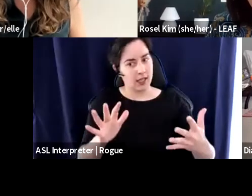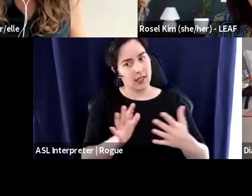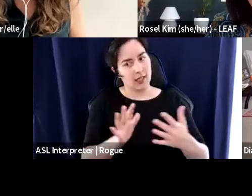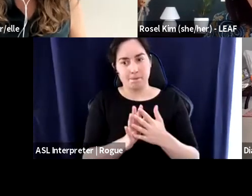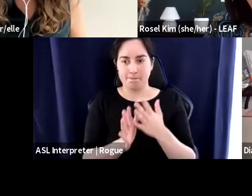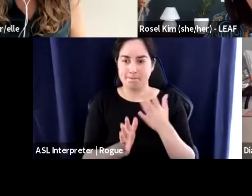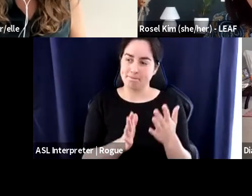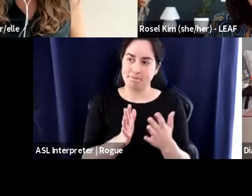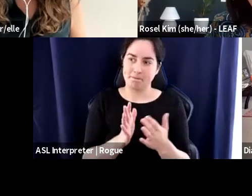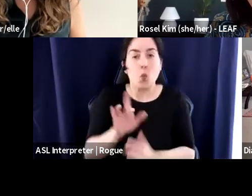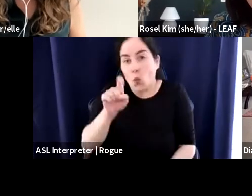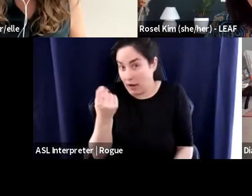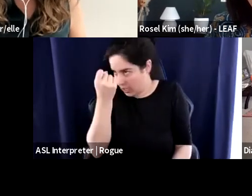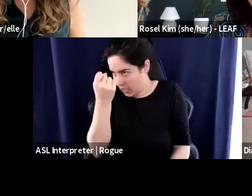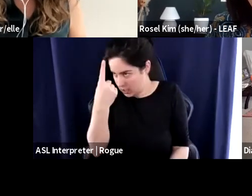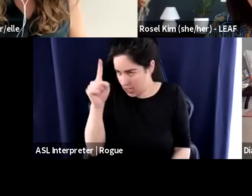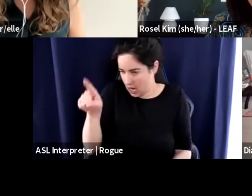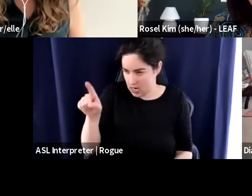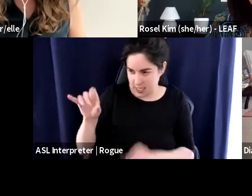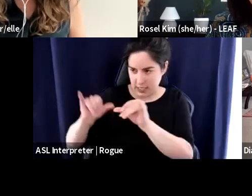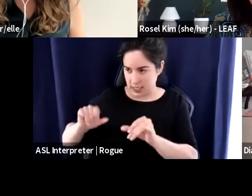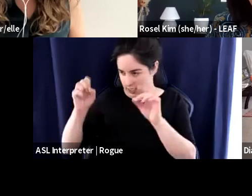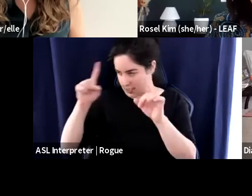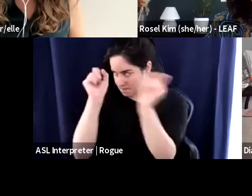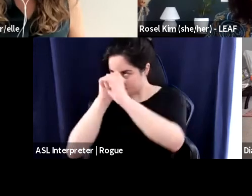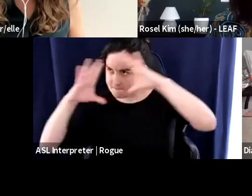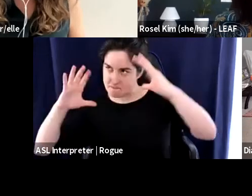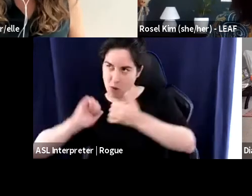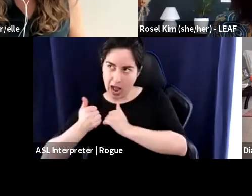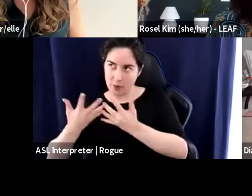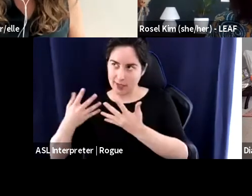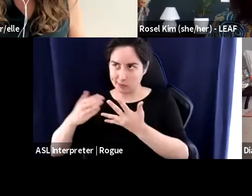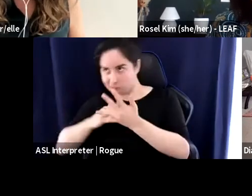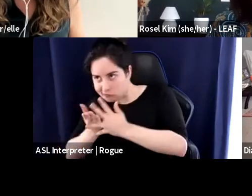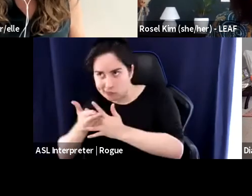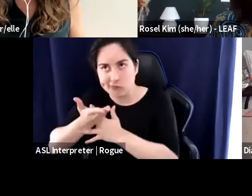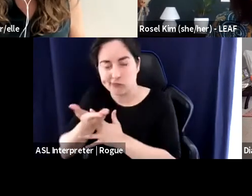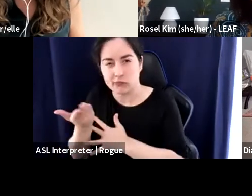And I think that at a more basic level,